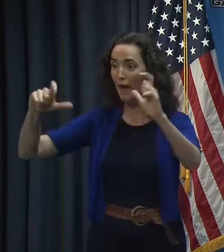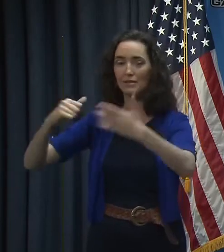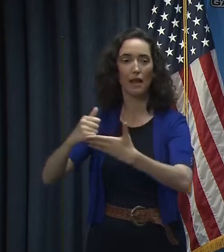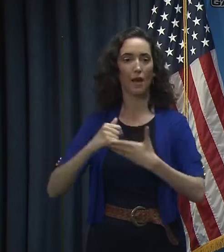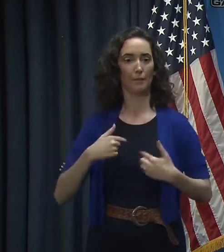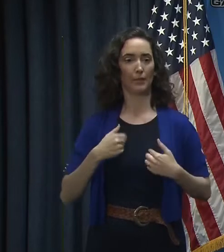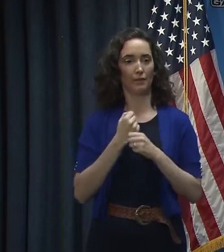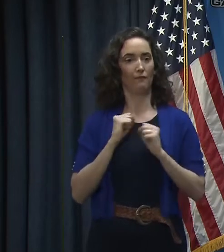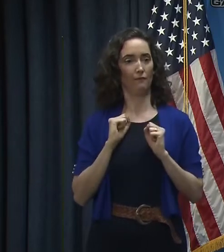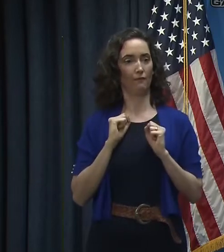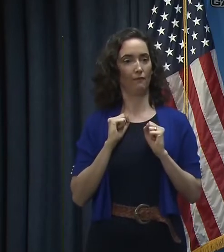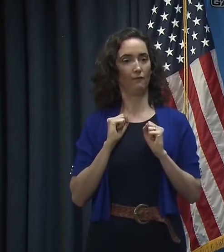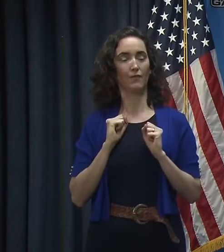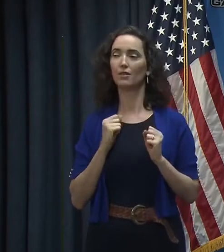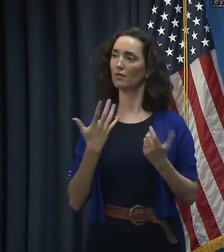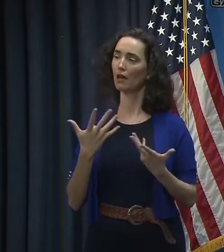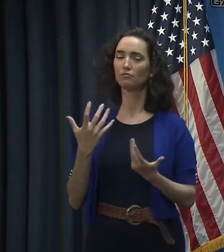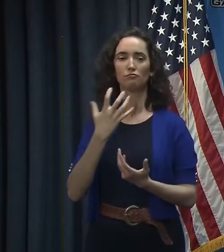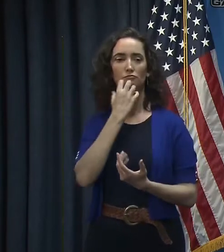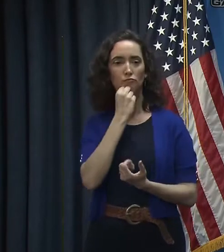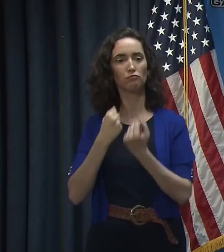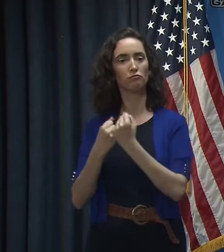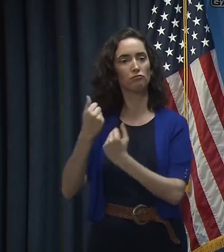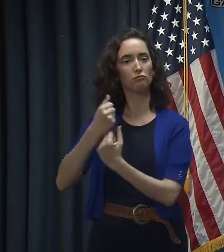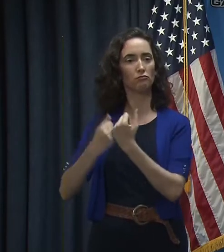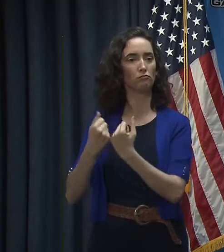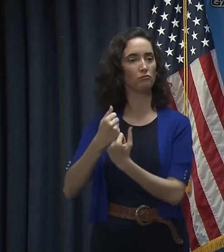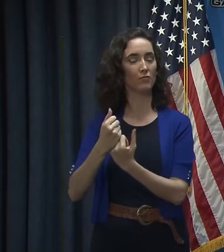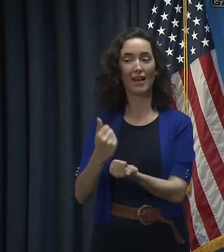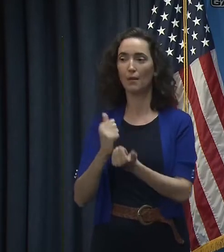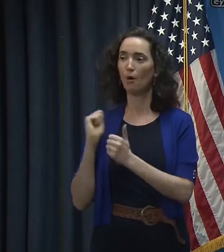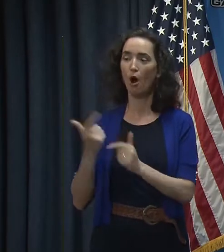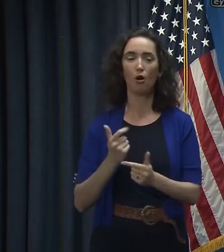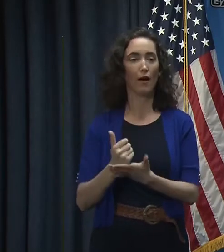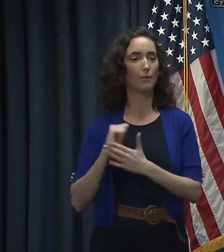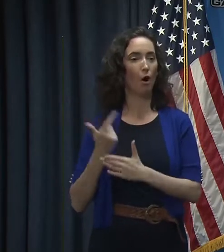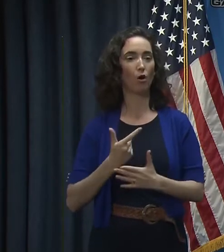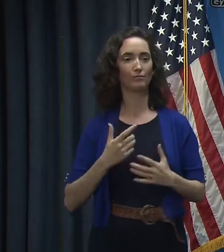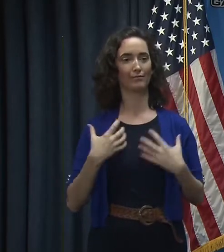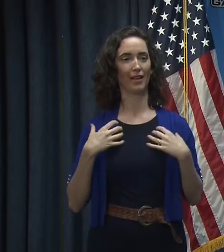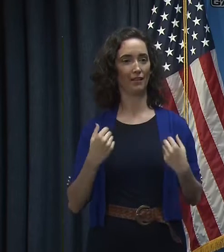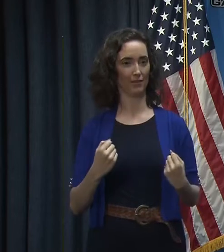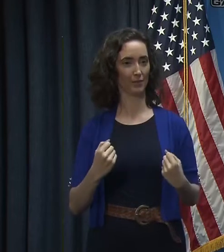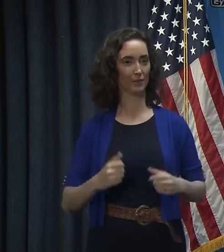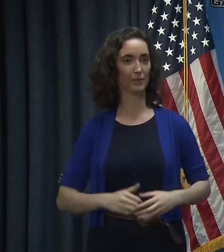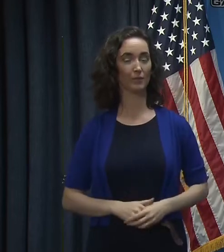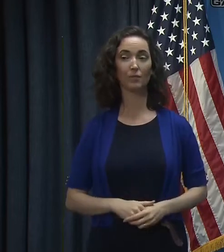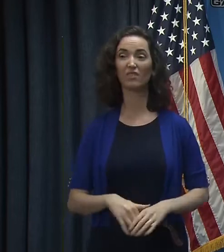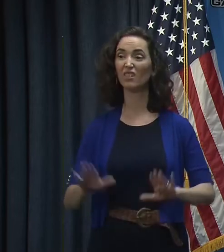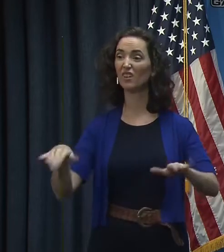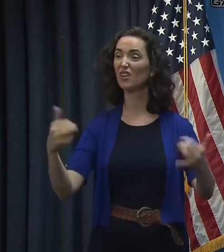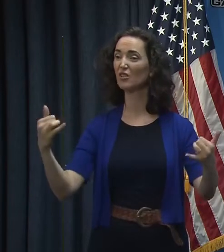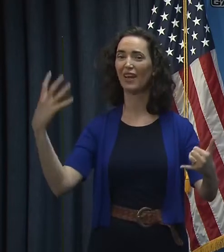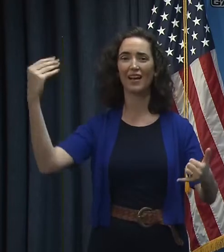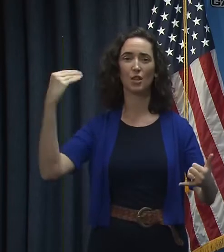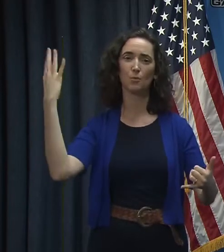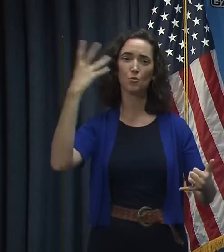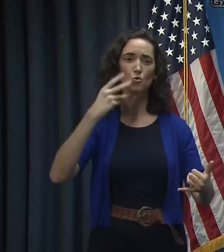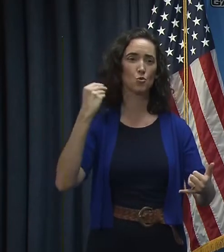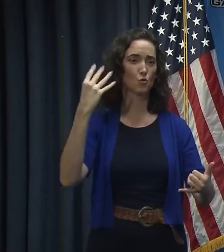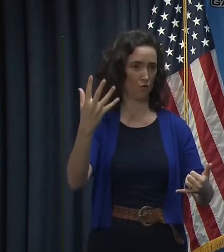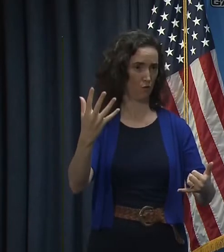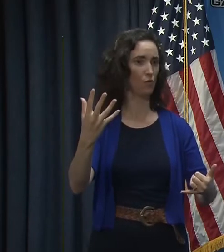This is the neighborly thing to do, and it will help us all to stay healthier. Today is a beautiful day.